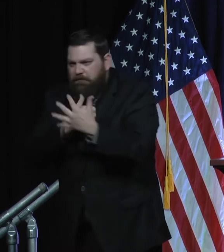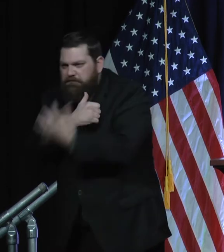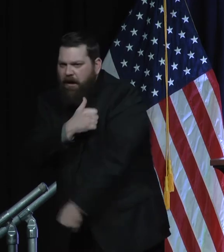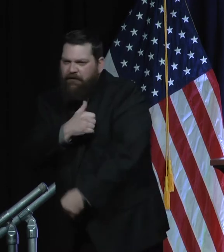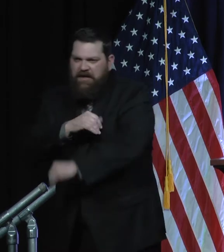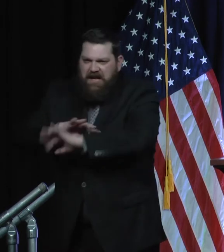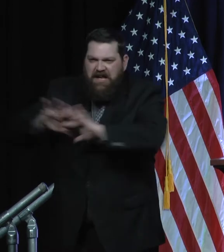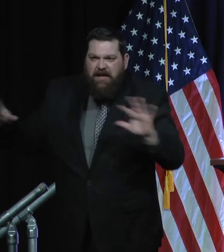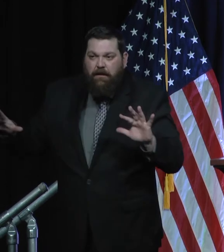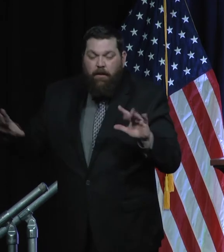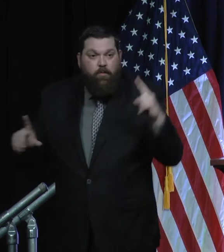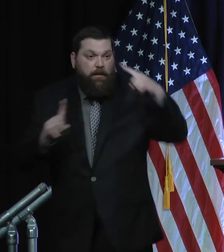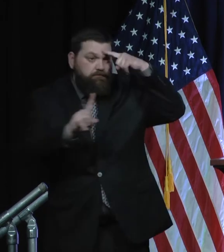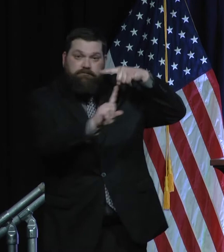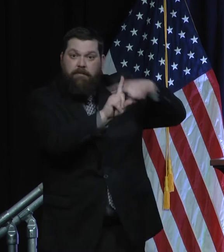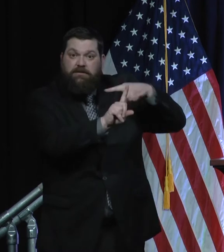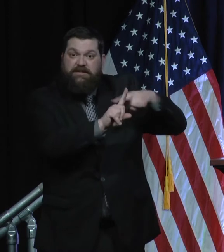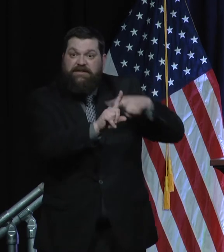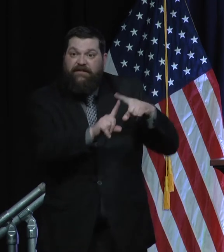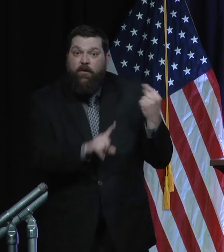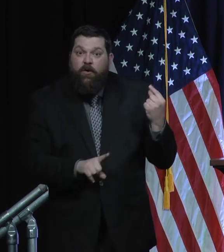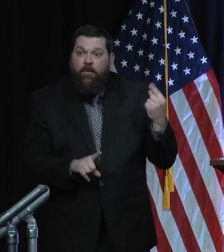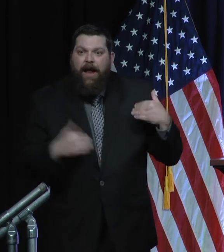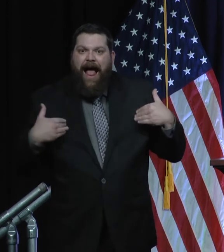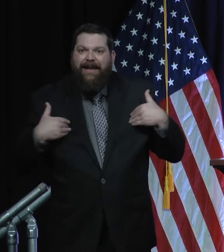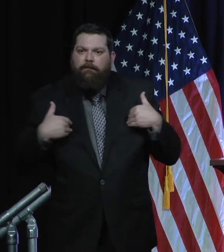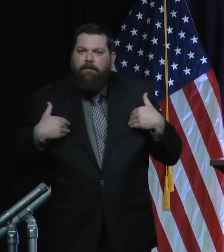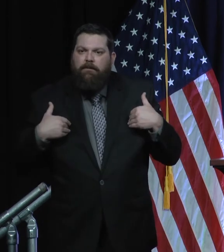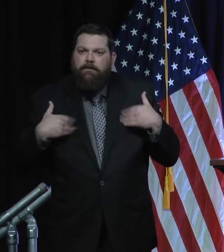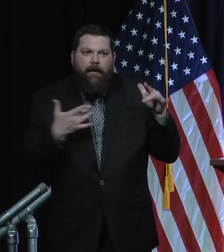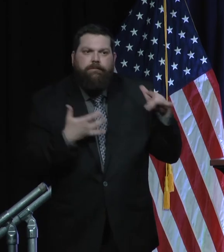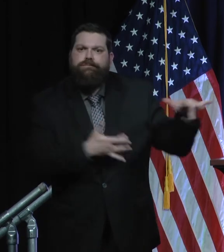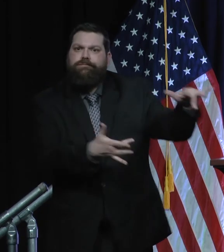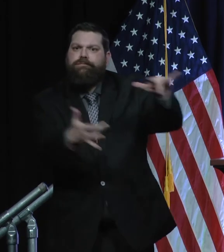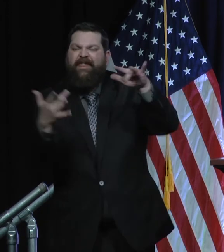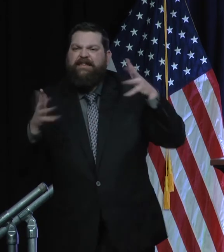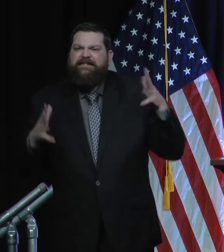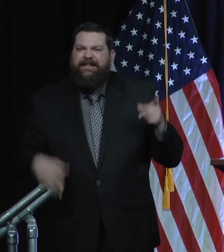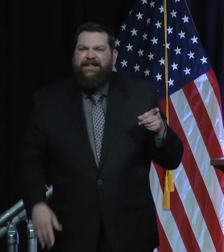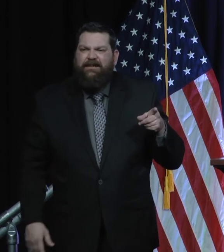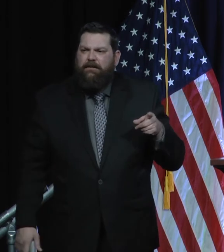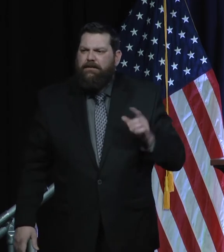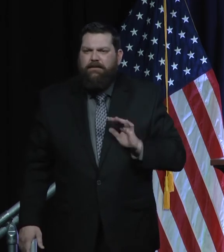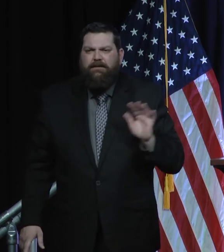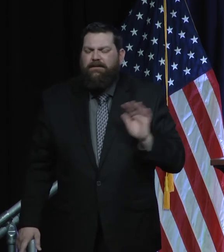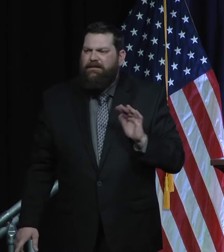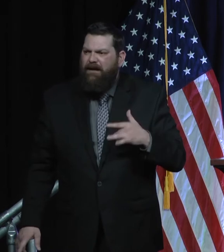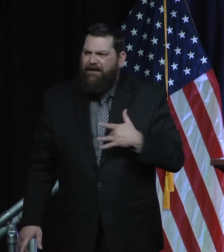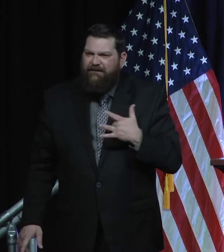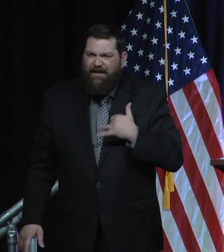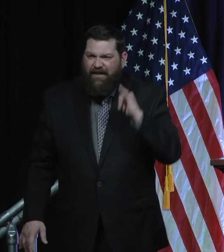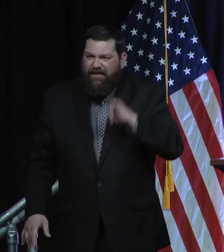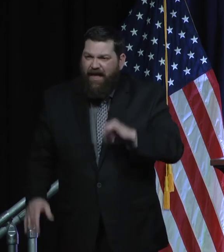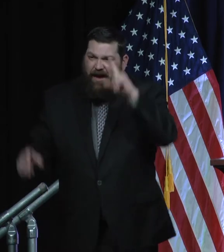animals. Not the people, but the wild animals. And I realized that we had to do something